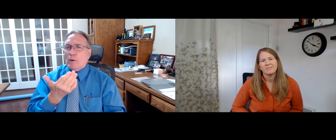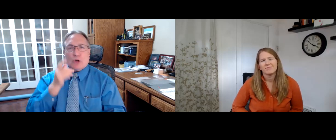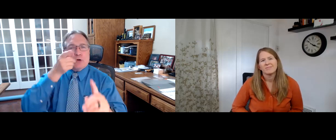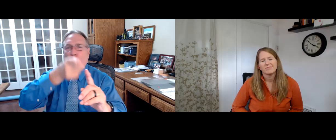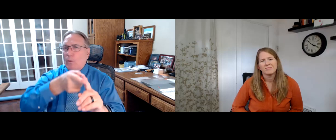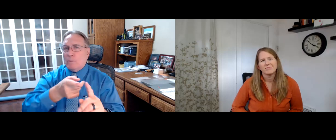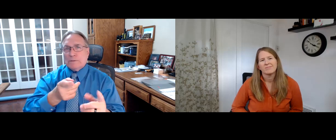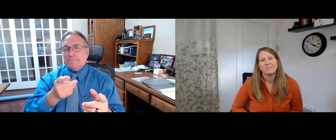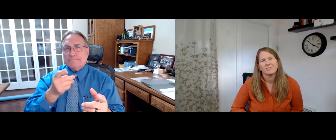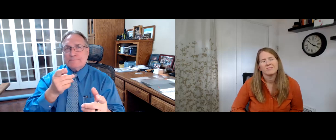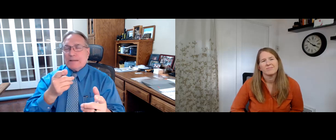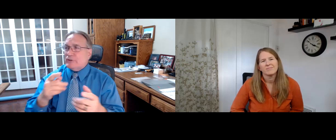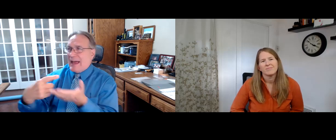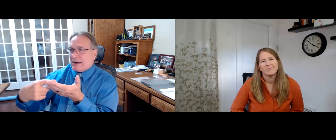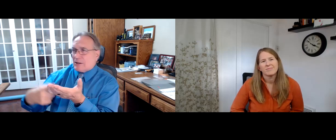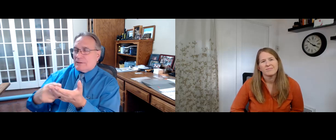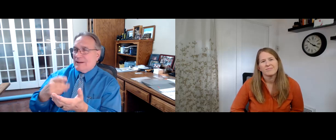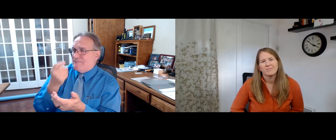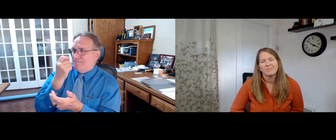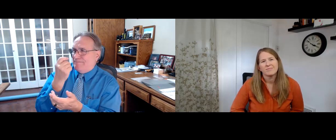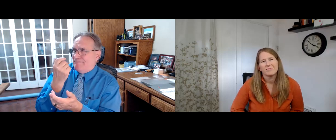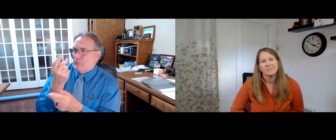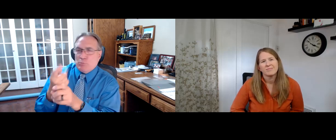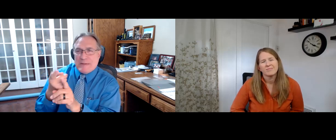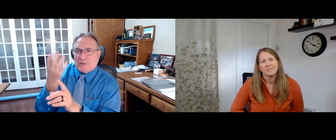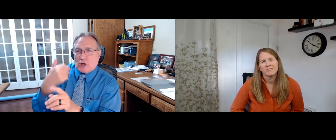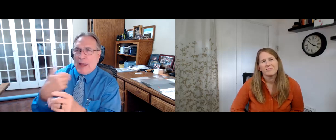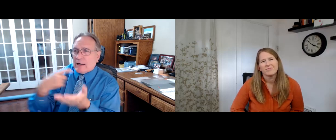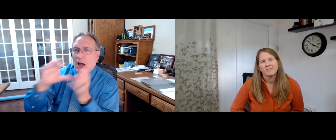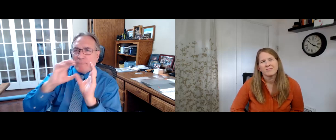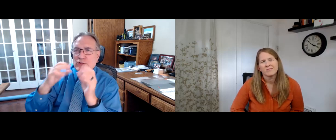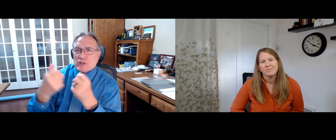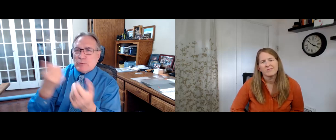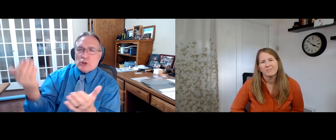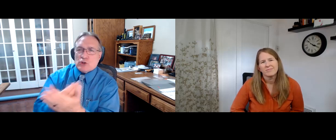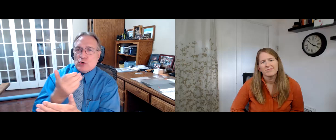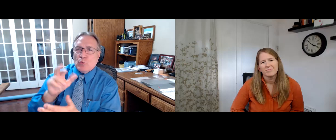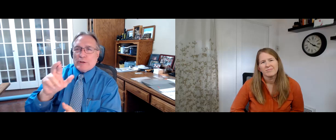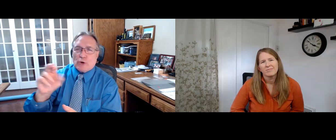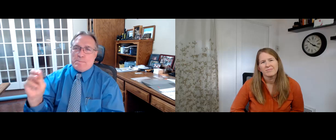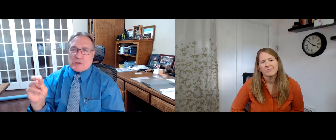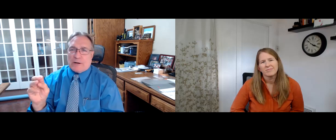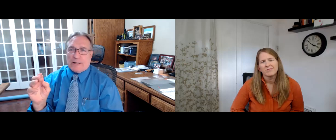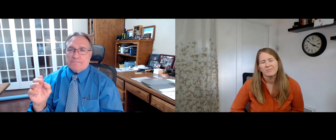Our goal, I just had a few minutes ago, I had a conversation with a new returned missionary.